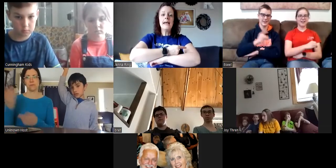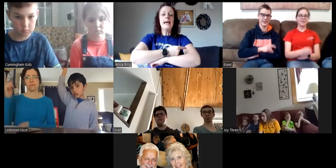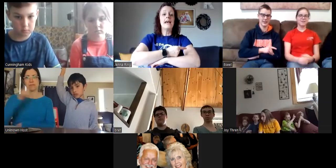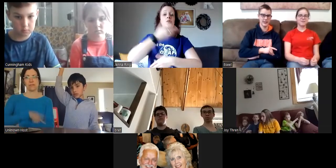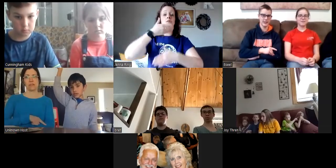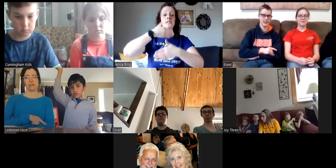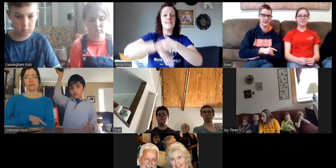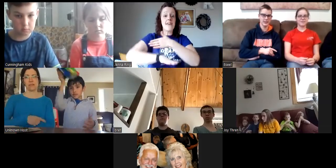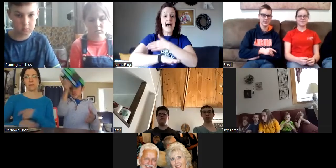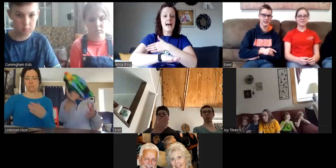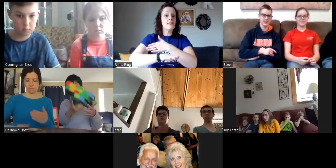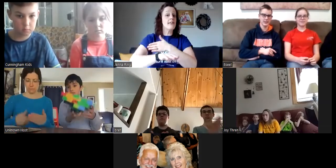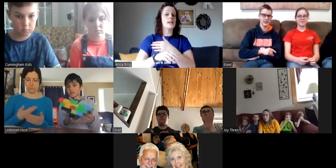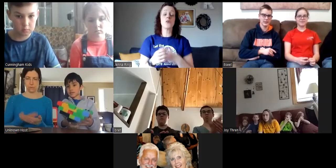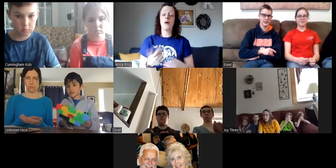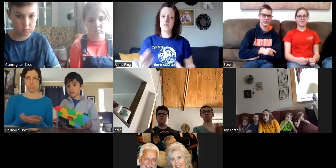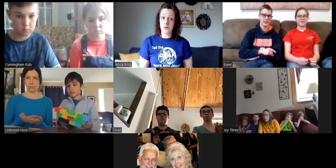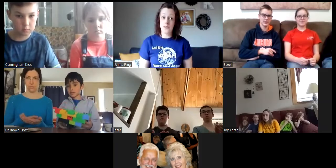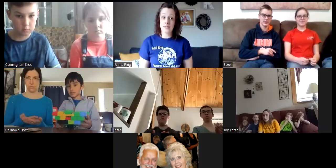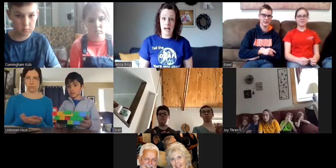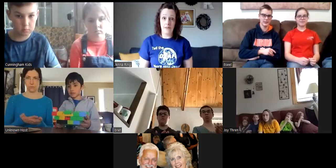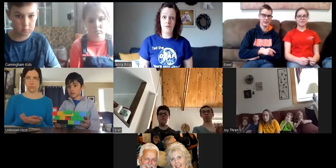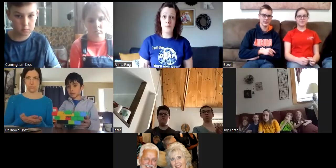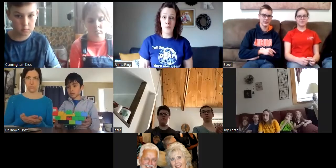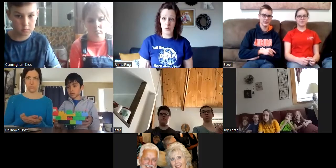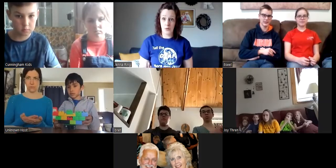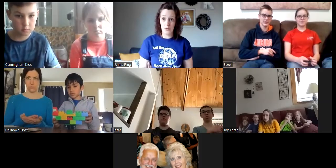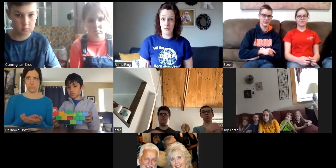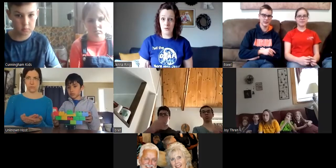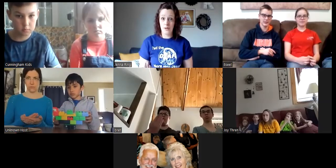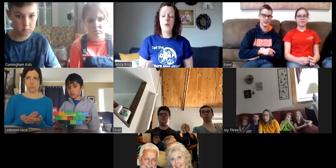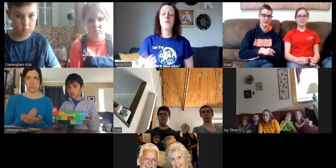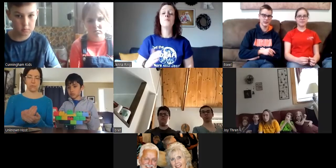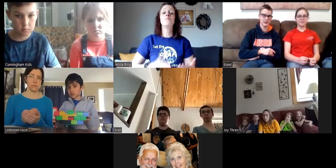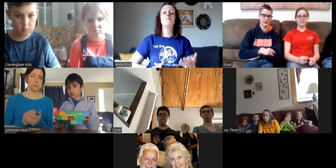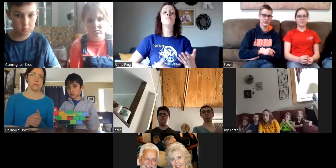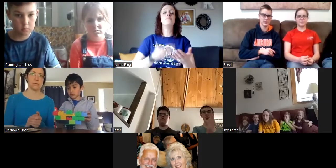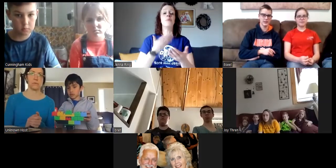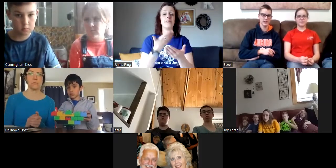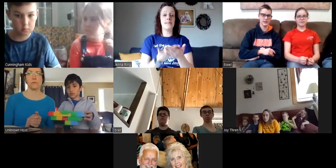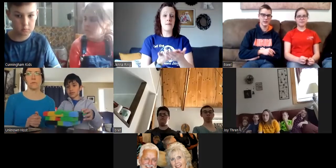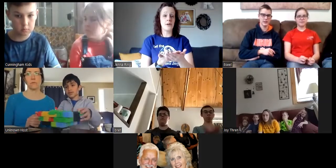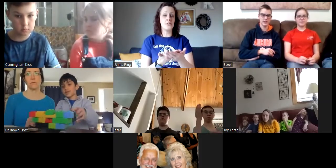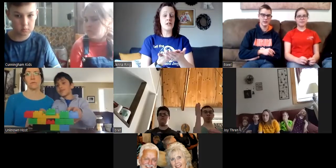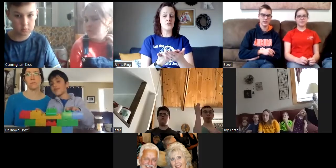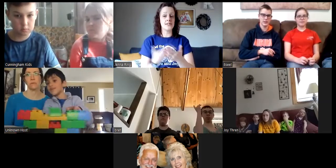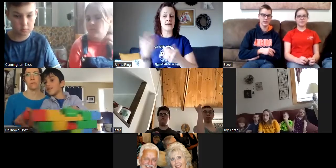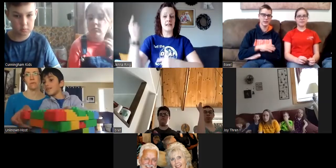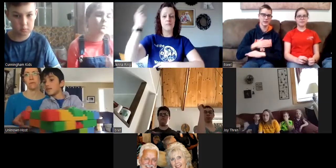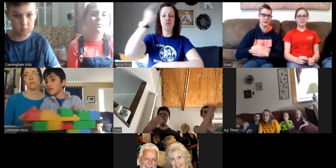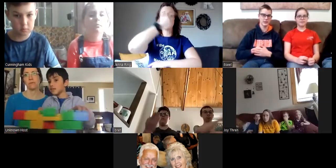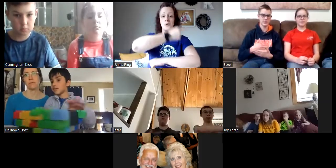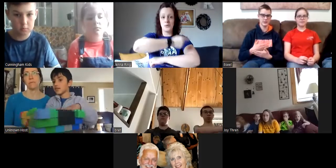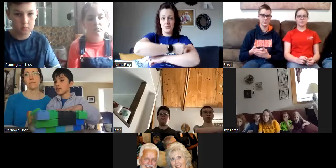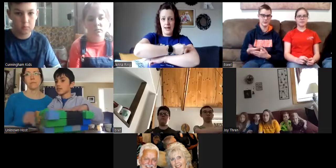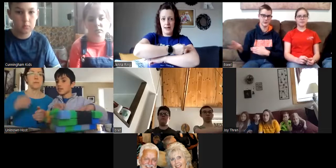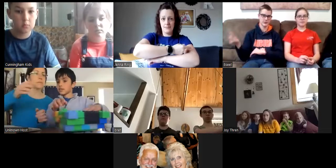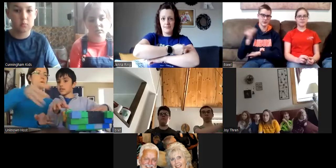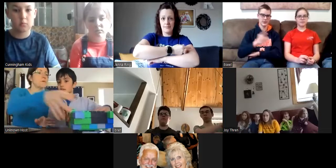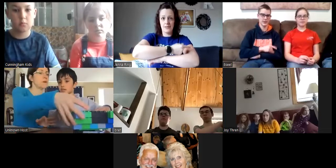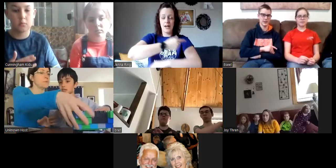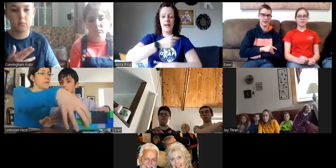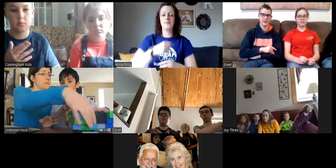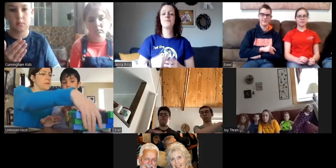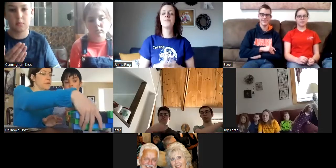Okay. If you see that, that is also the sign for birth. But typically you'll see